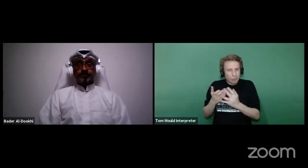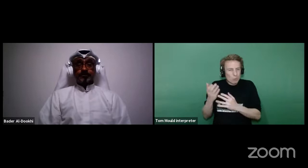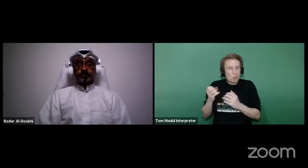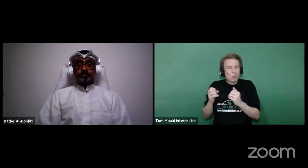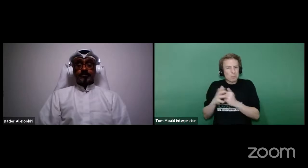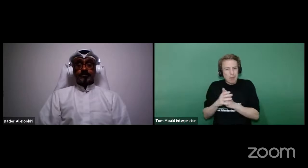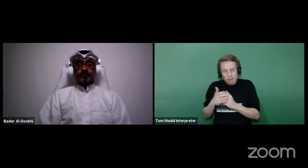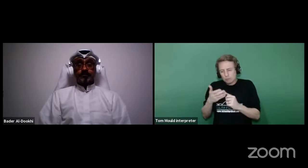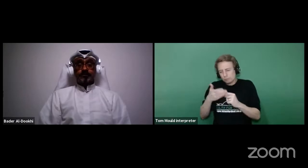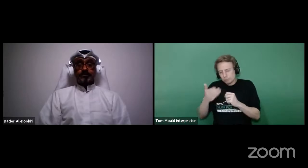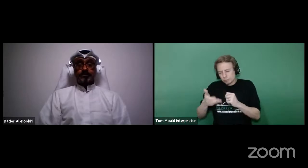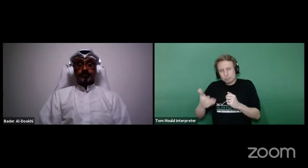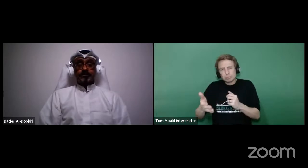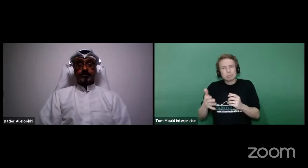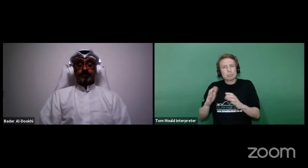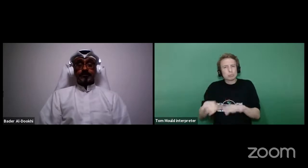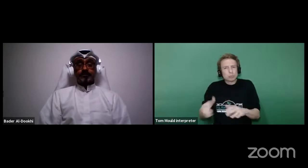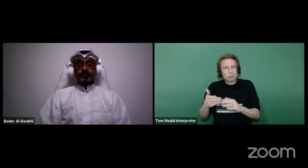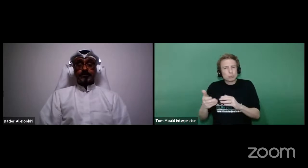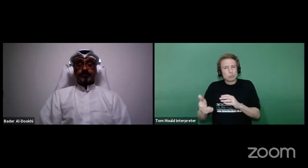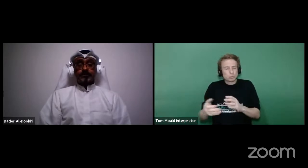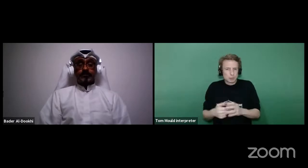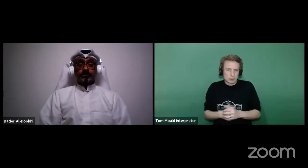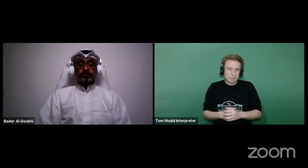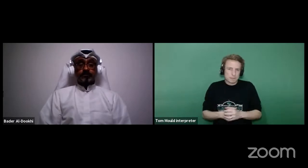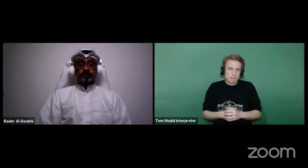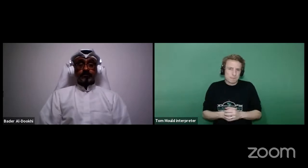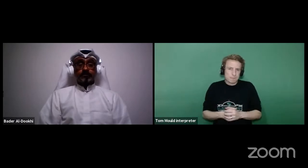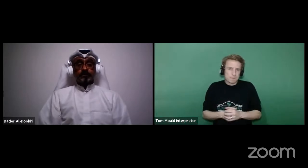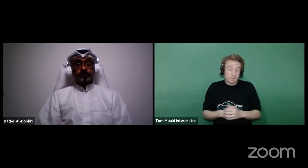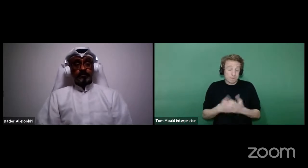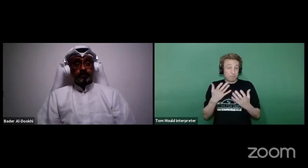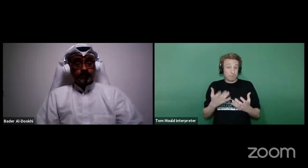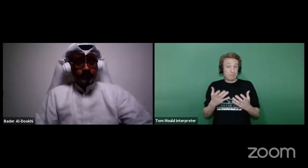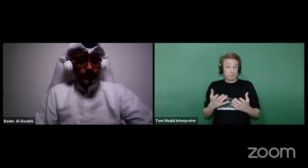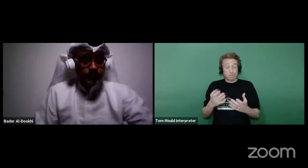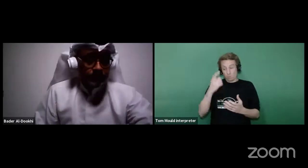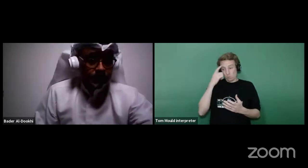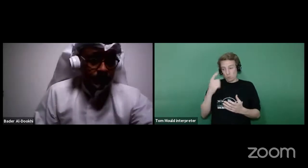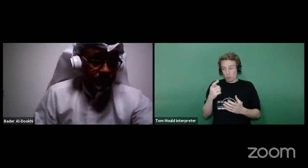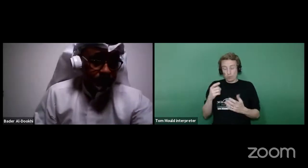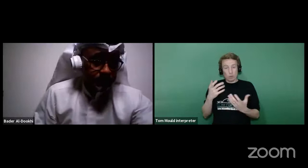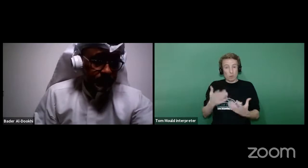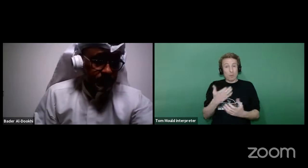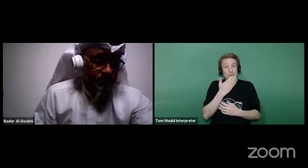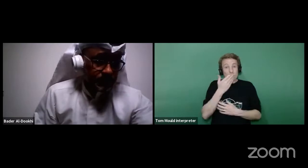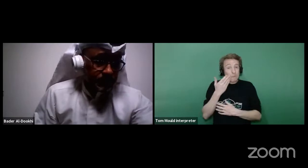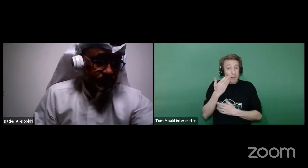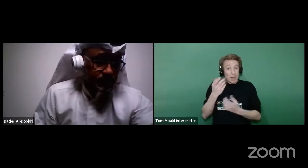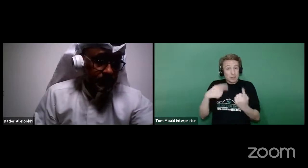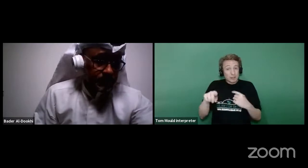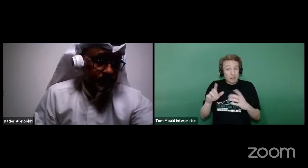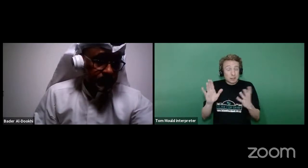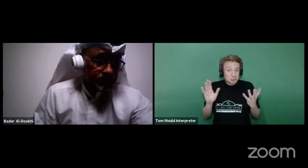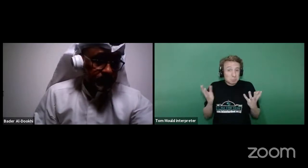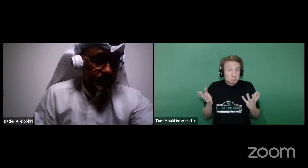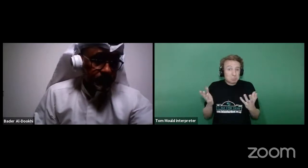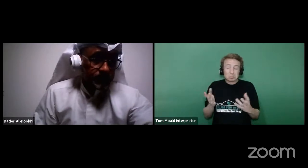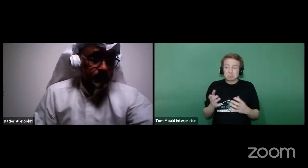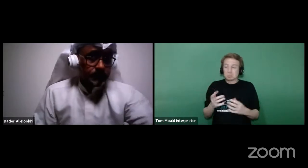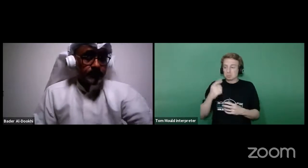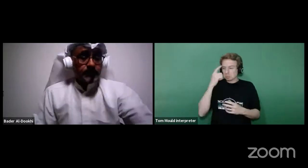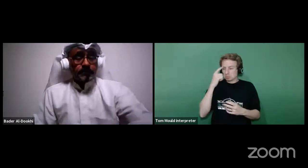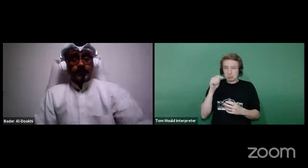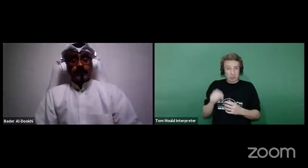this act of worship that we are in now, this act of worship that is fasting, and we contemplate